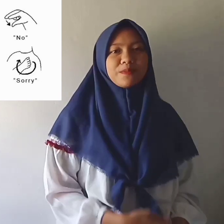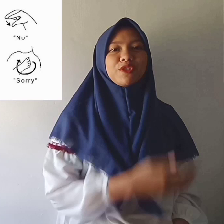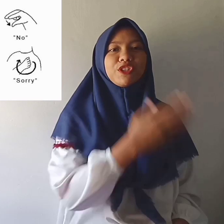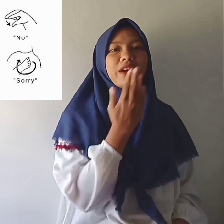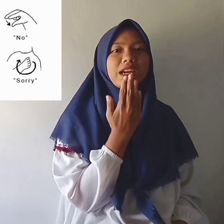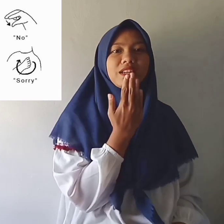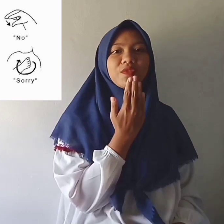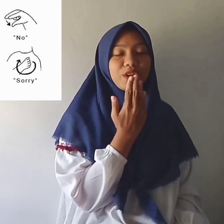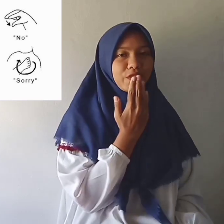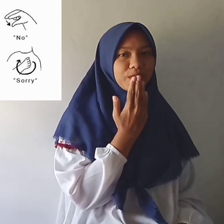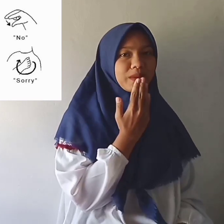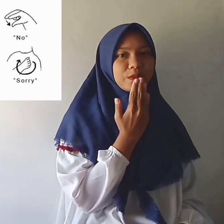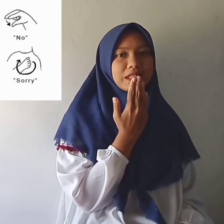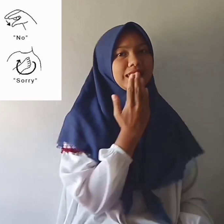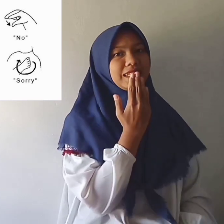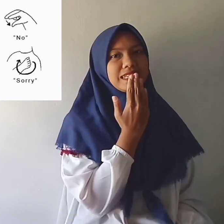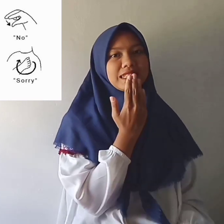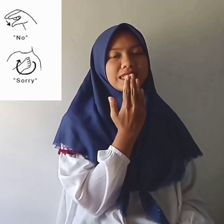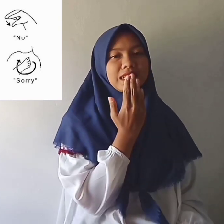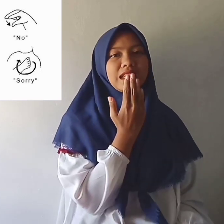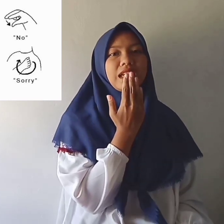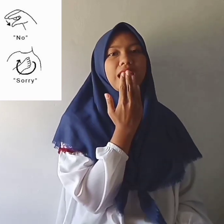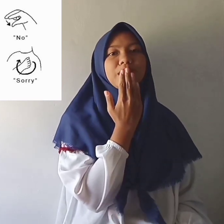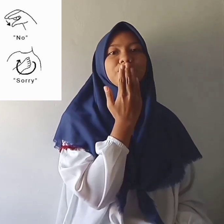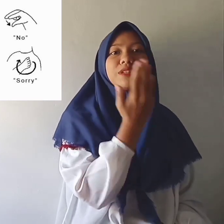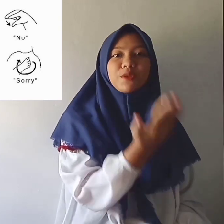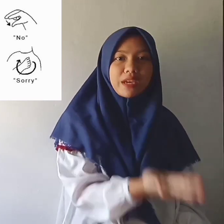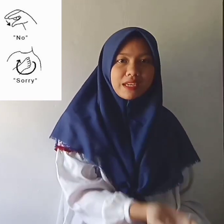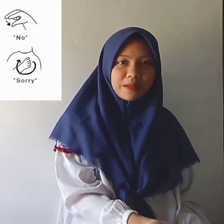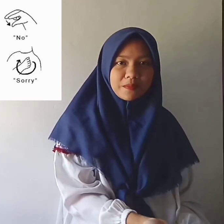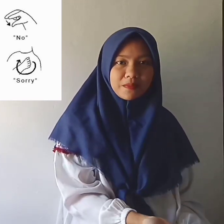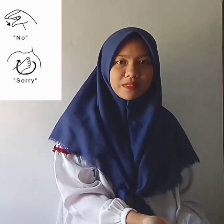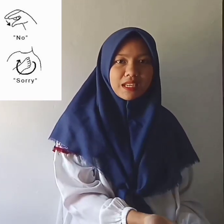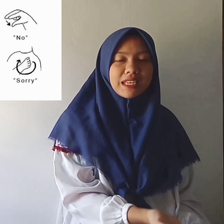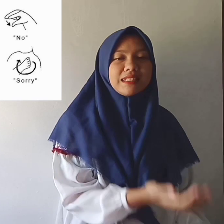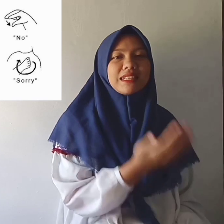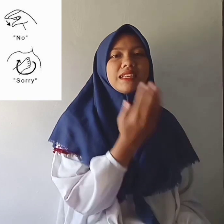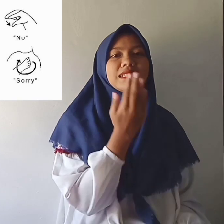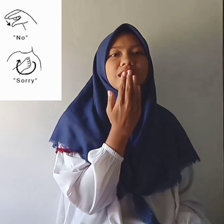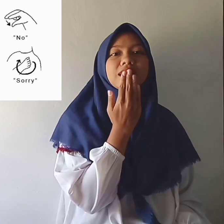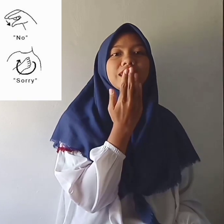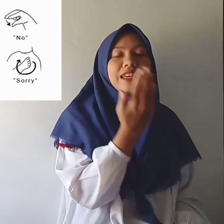put your hand in front of your mouth like this and pull it away. It says thank